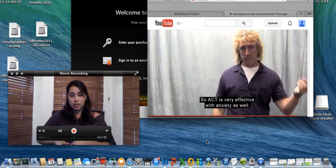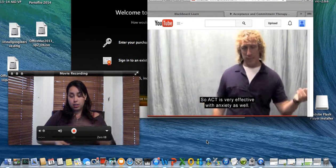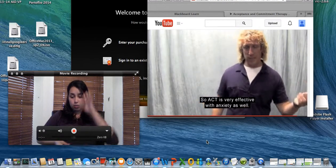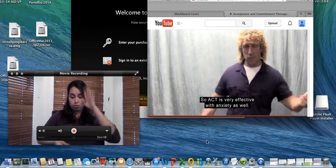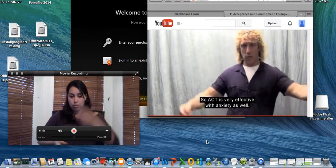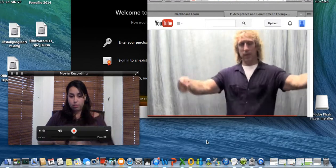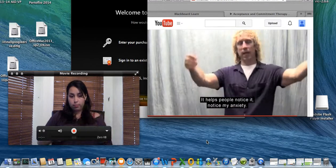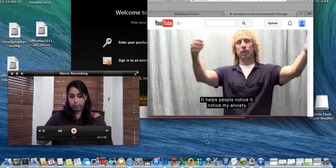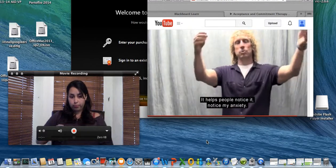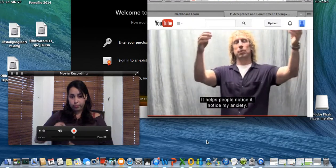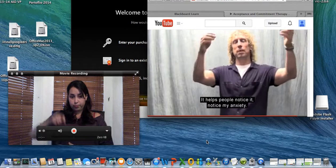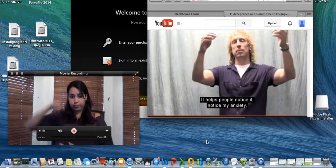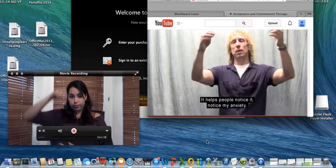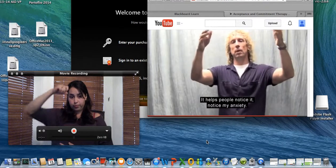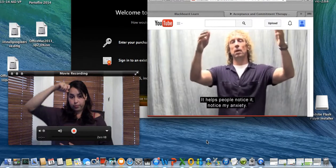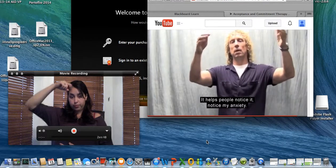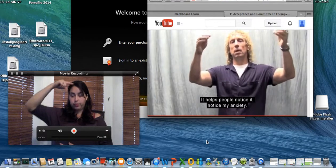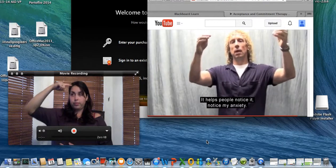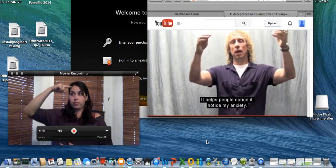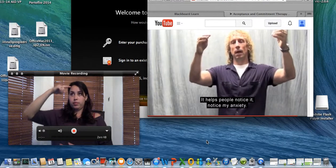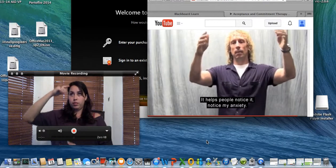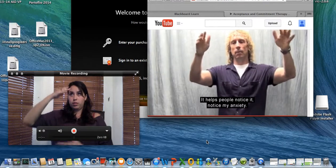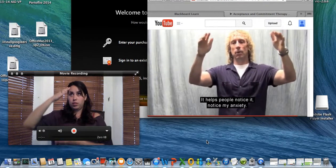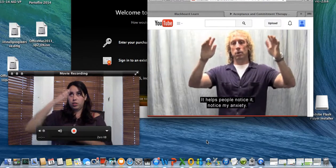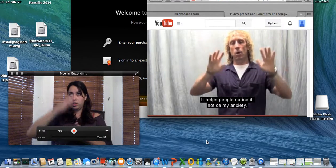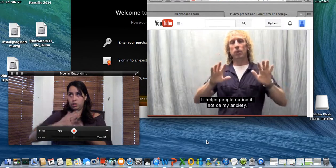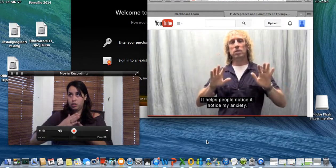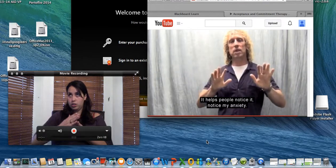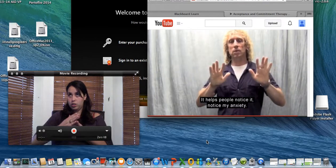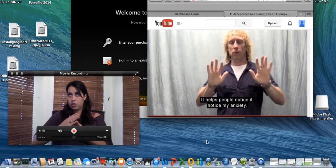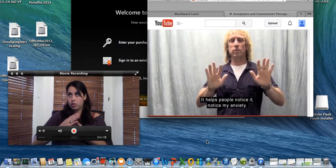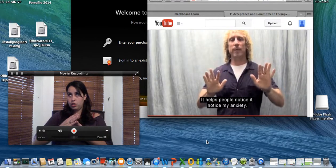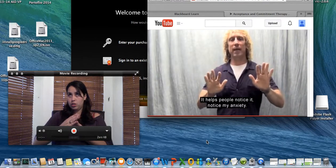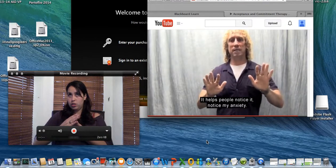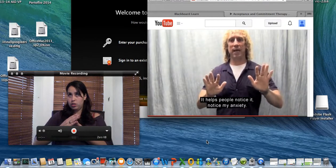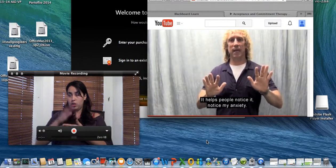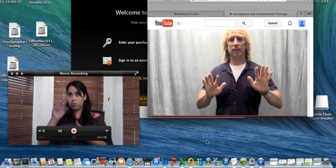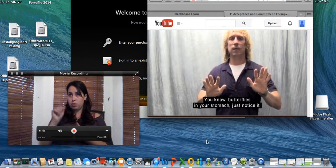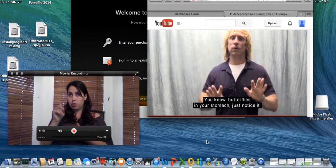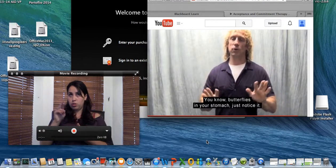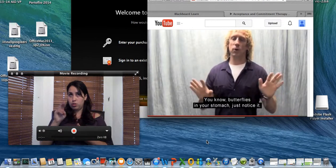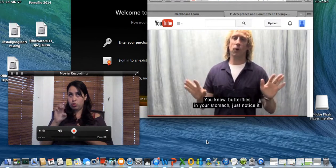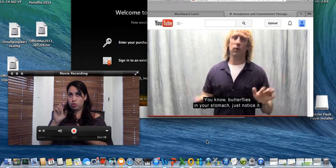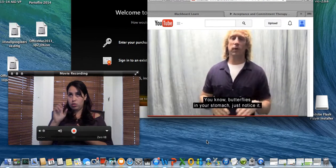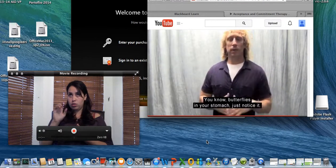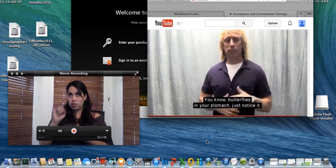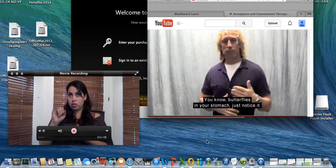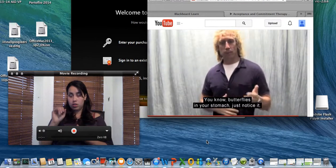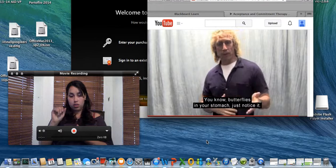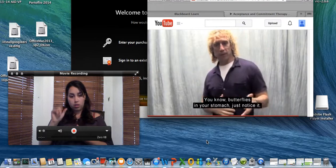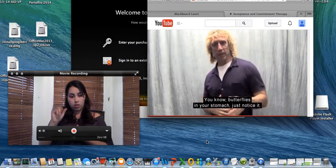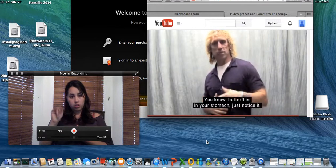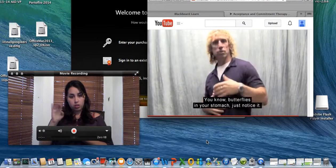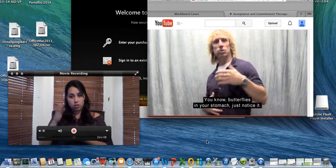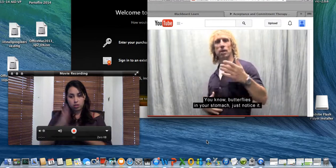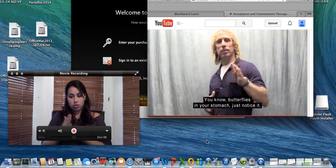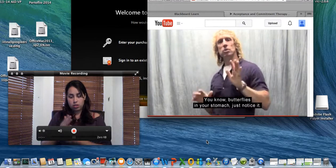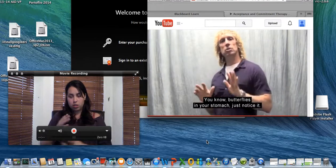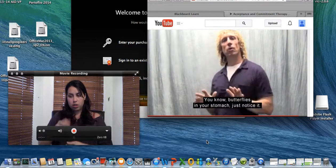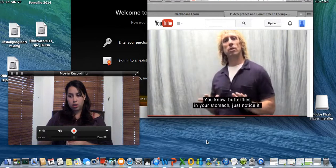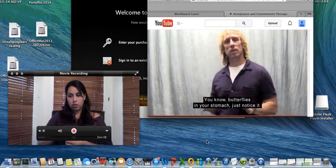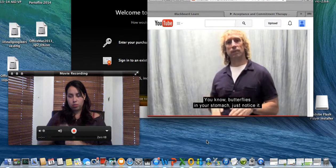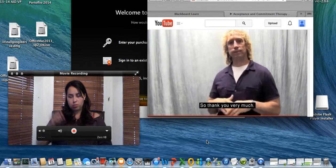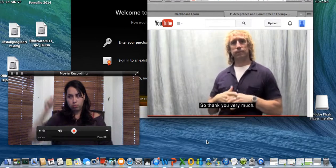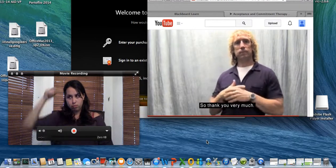with anxiety as well. It helps people notice it, notice my anxiety, you know, butterflies in your stomach,